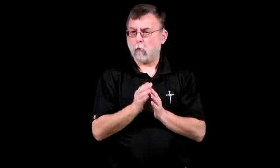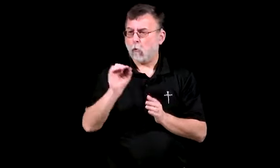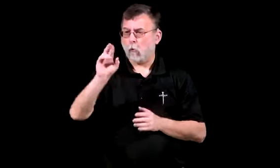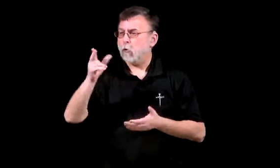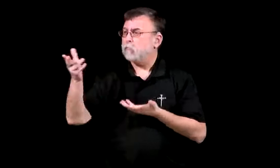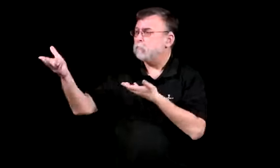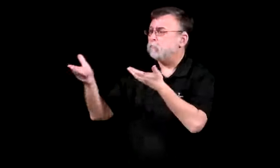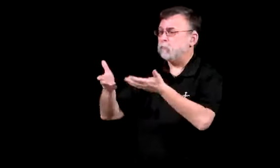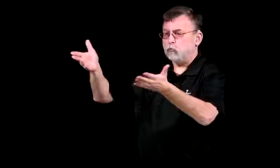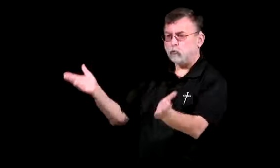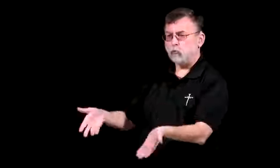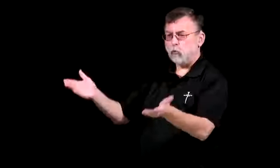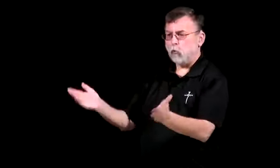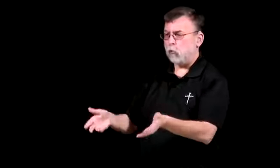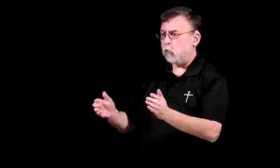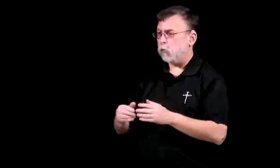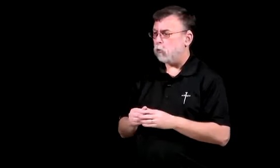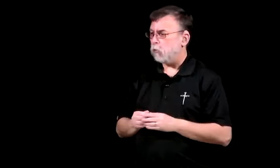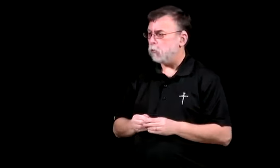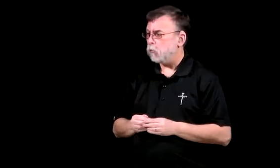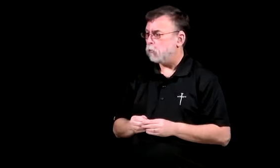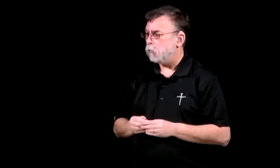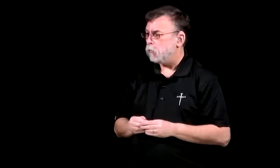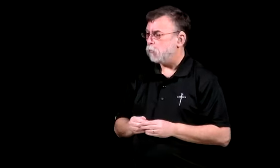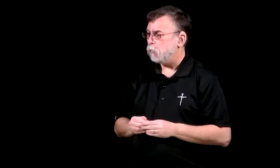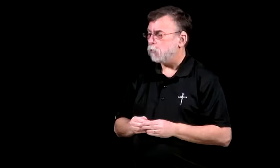through prayer, by talking with God.